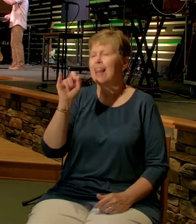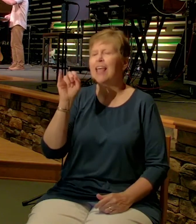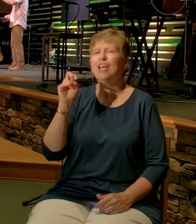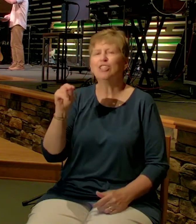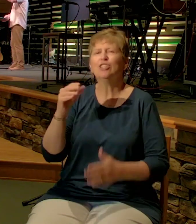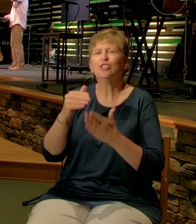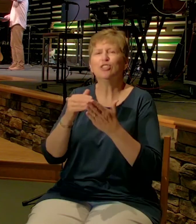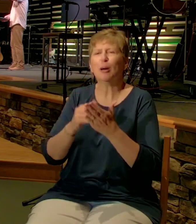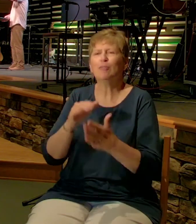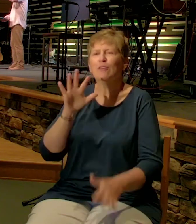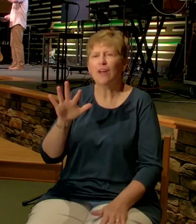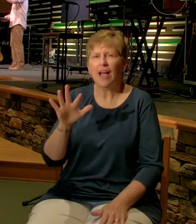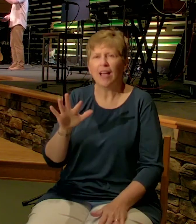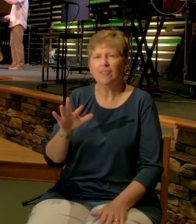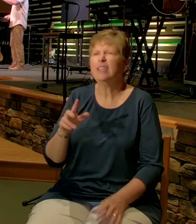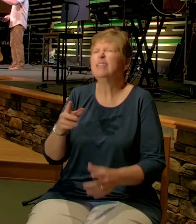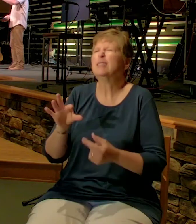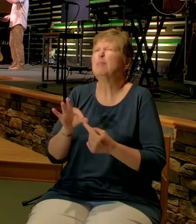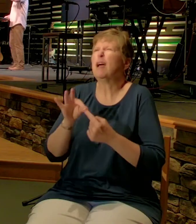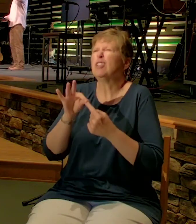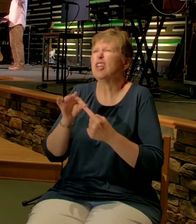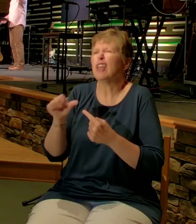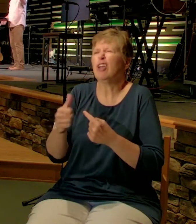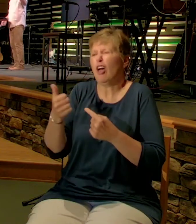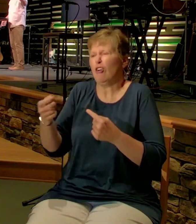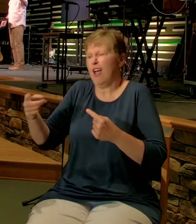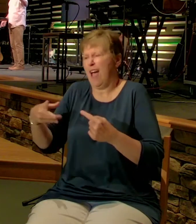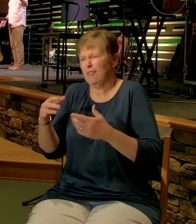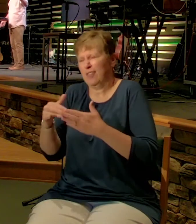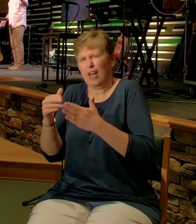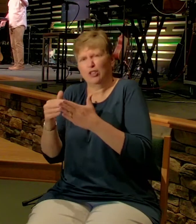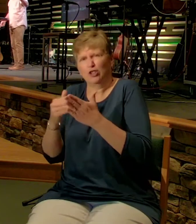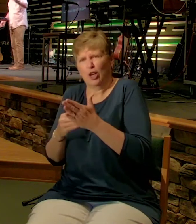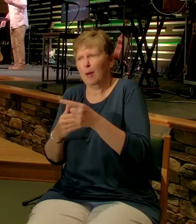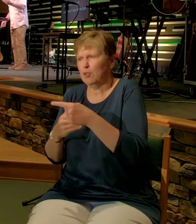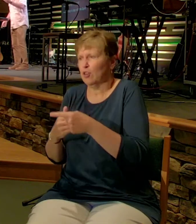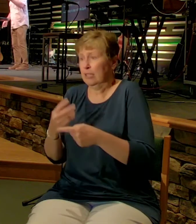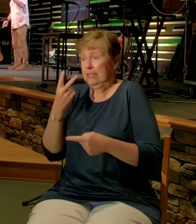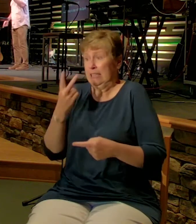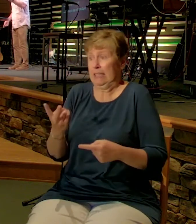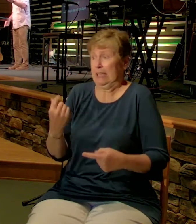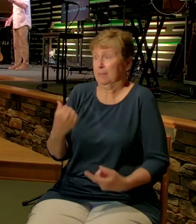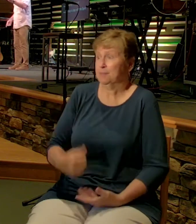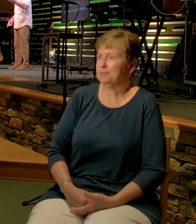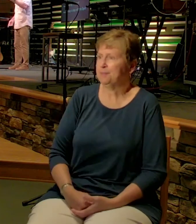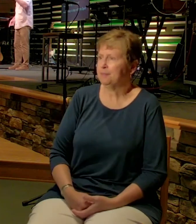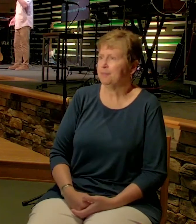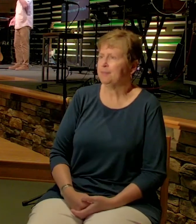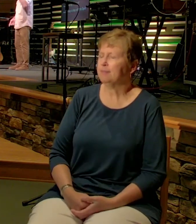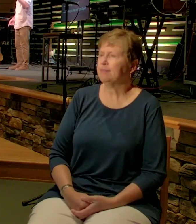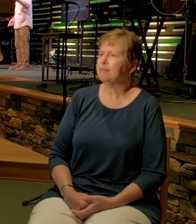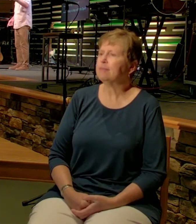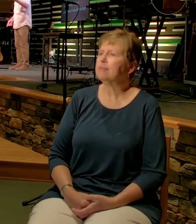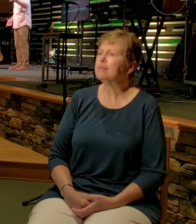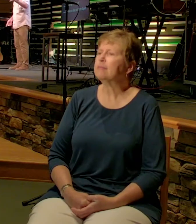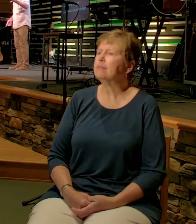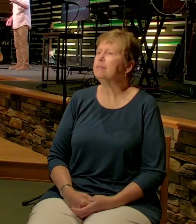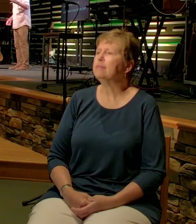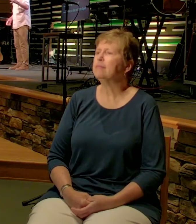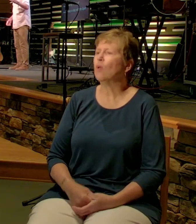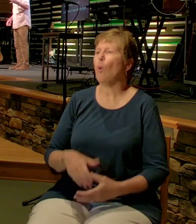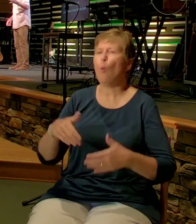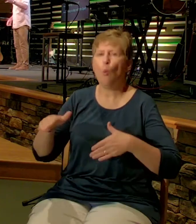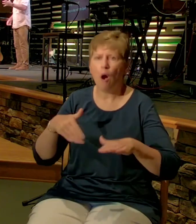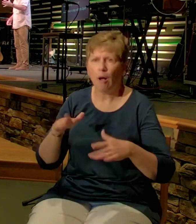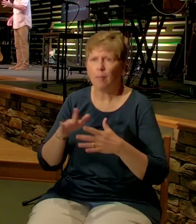second half of that chapter. And here's where you see it. Galatians 5, verse 16, it says, walk by the